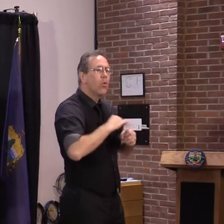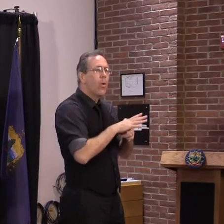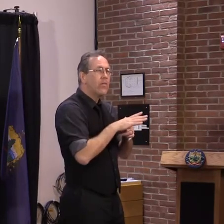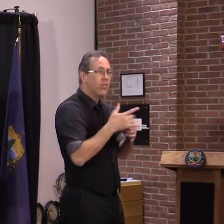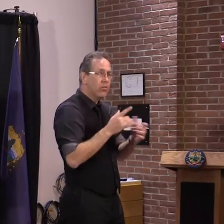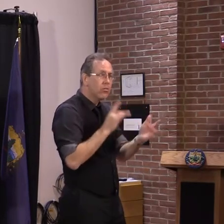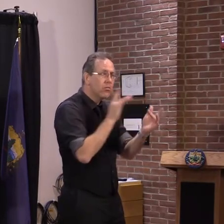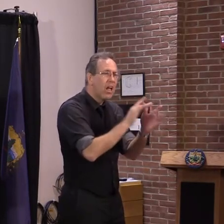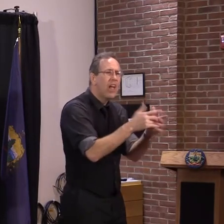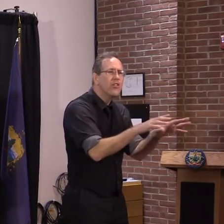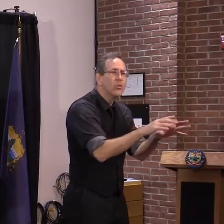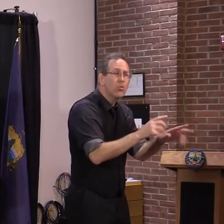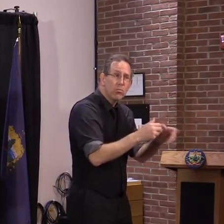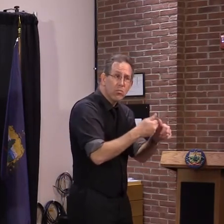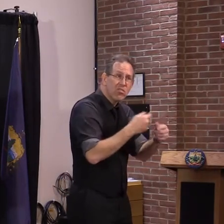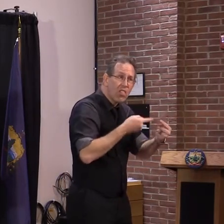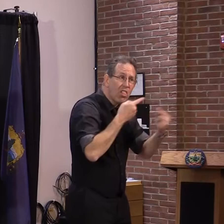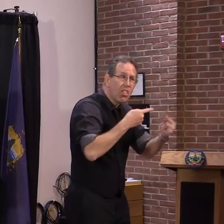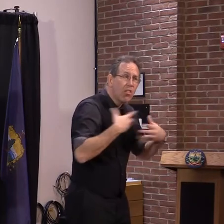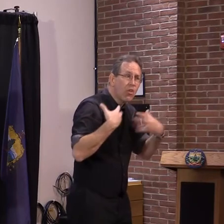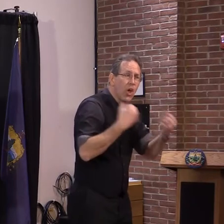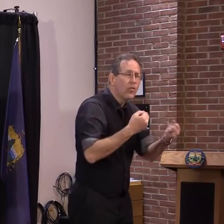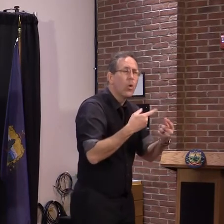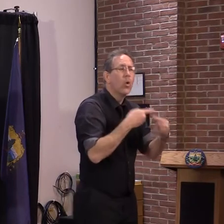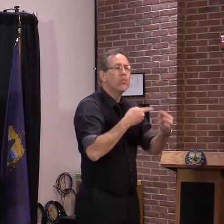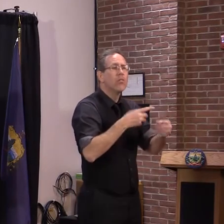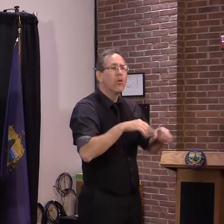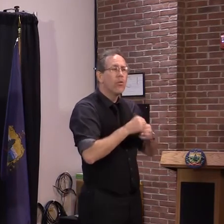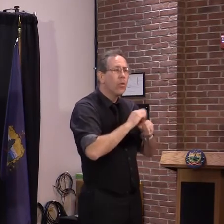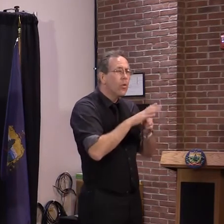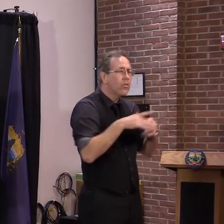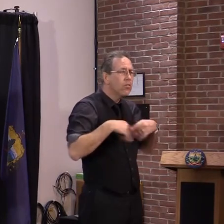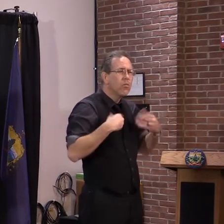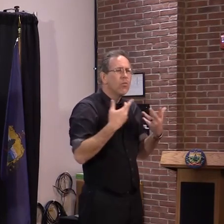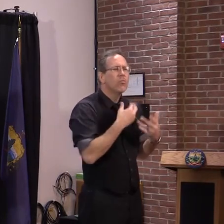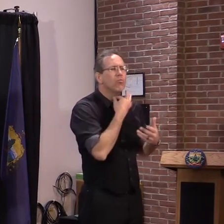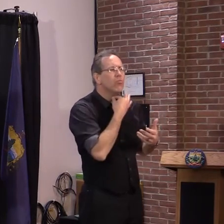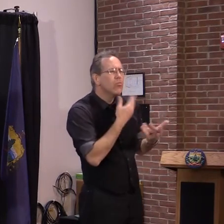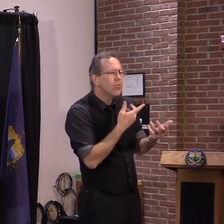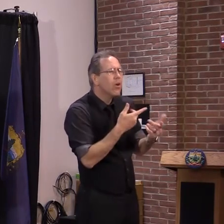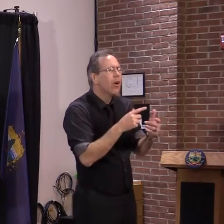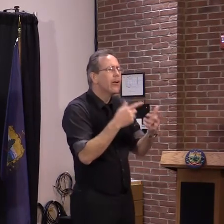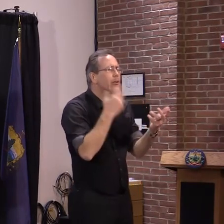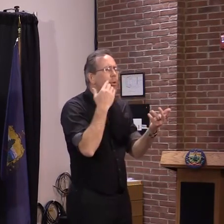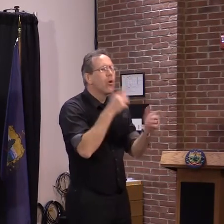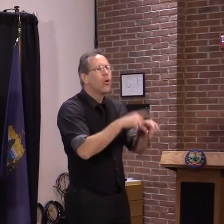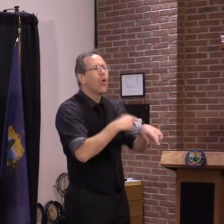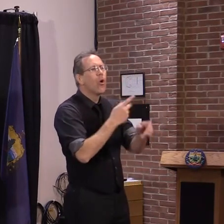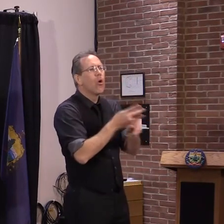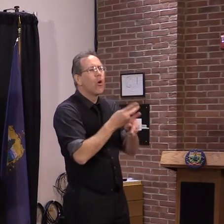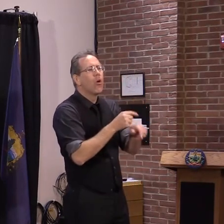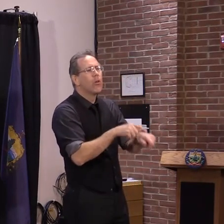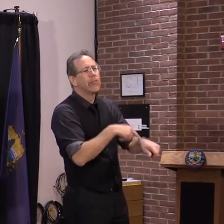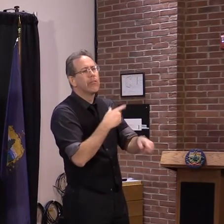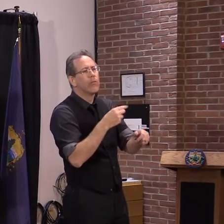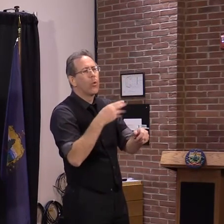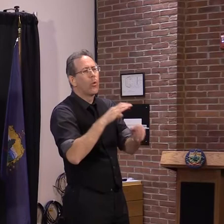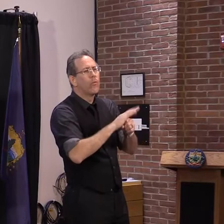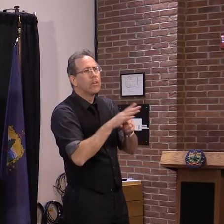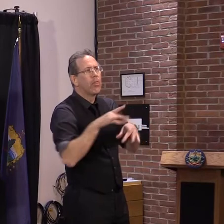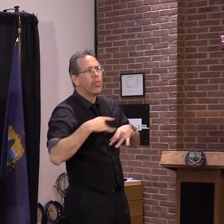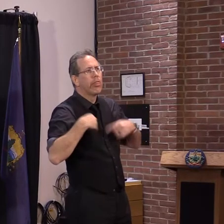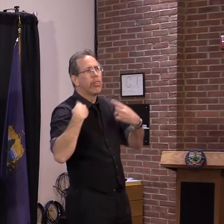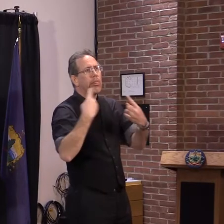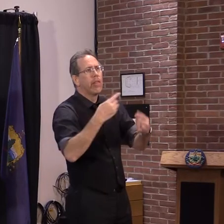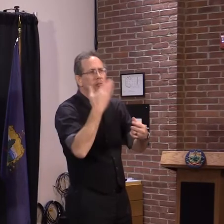see who might still be having symptoms and dealing with what's, you know, been termed as long COVID, to see what they might need if people are